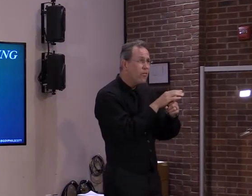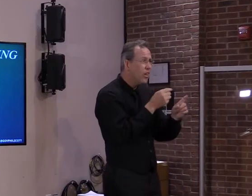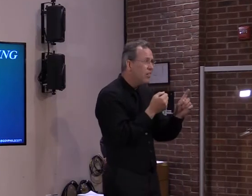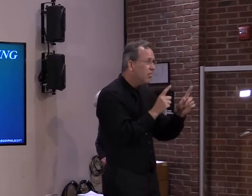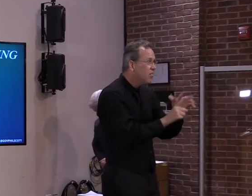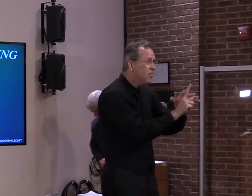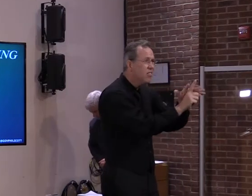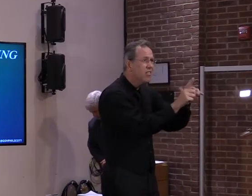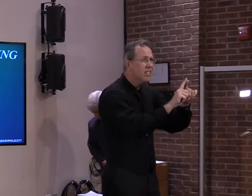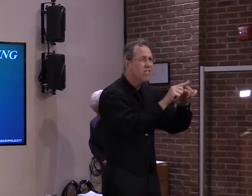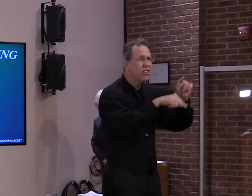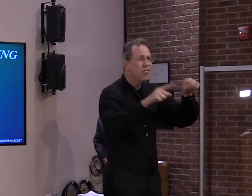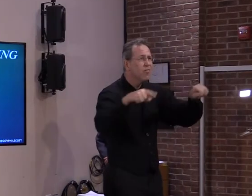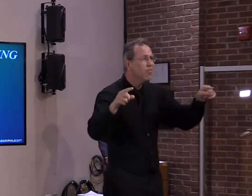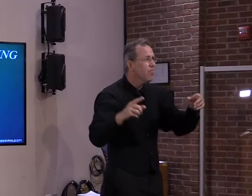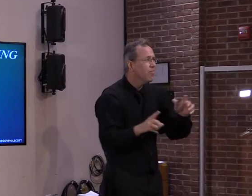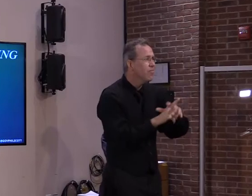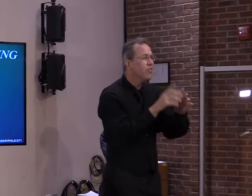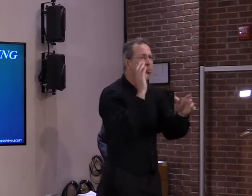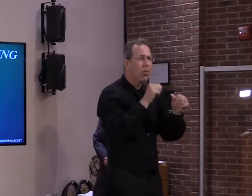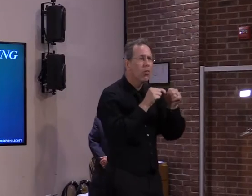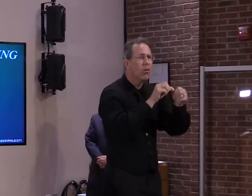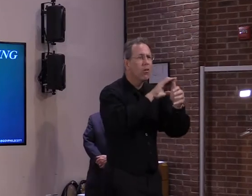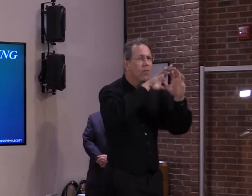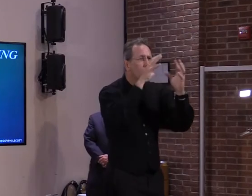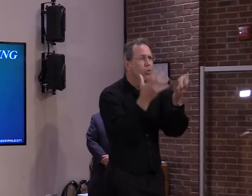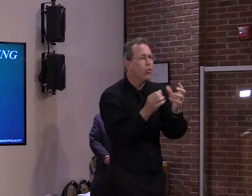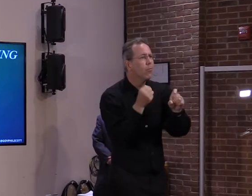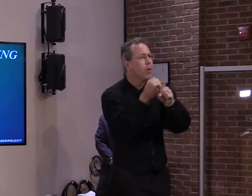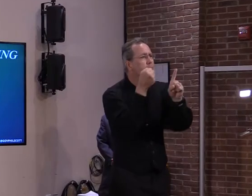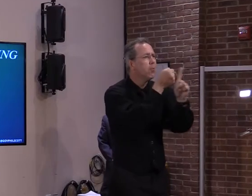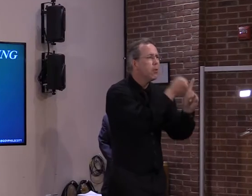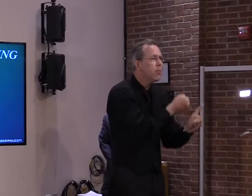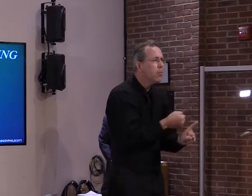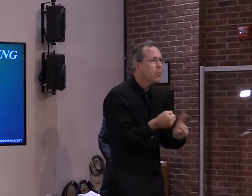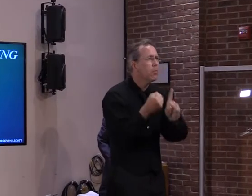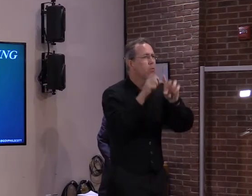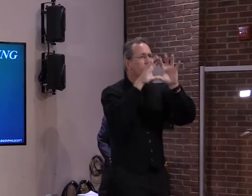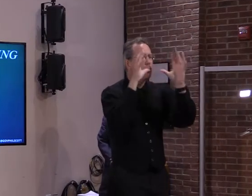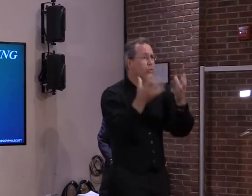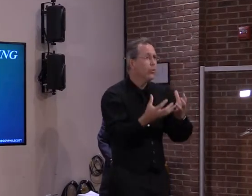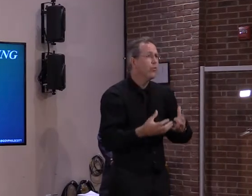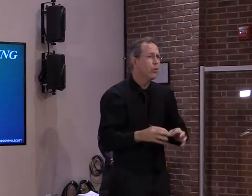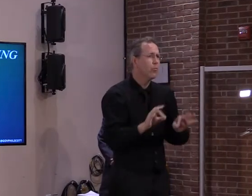until the world at large is truly vaccinated in total.